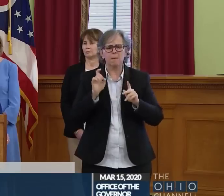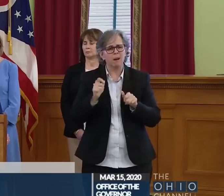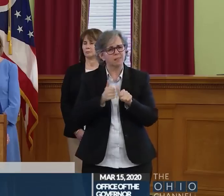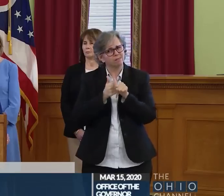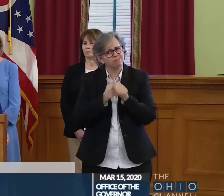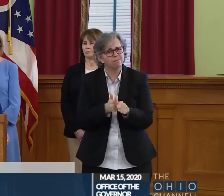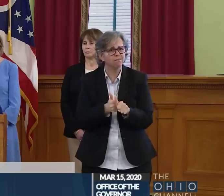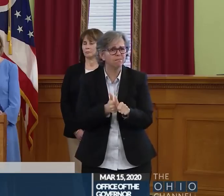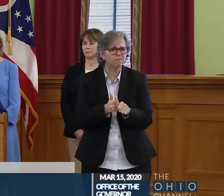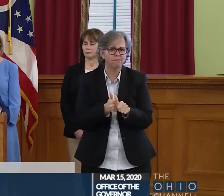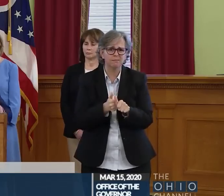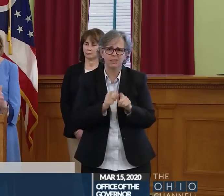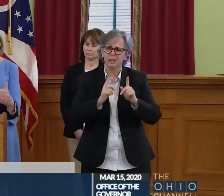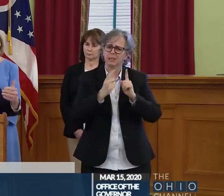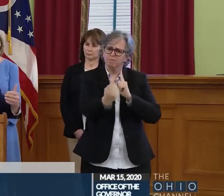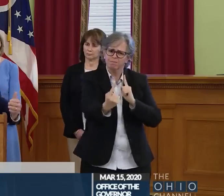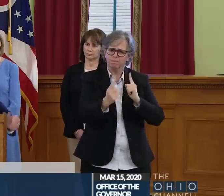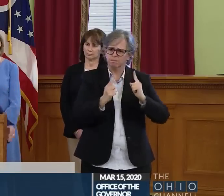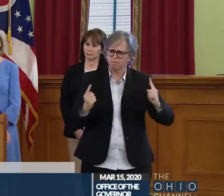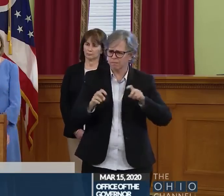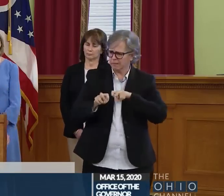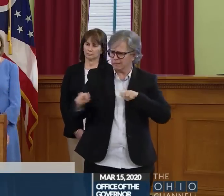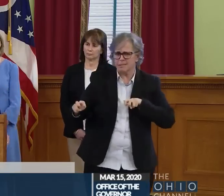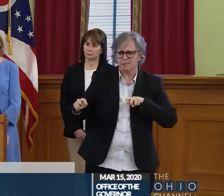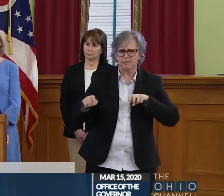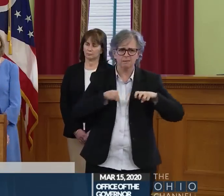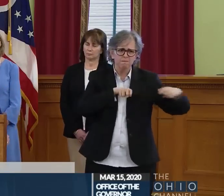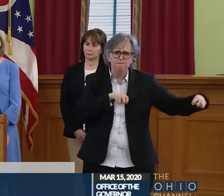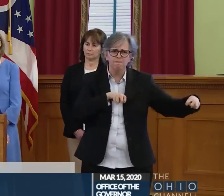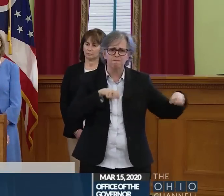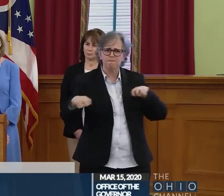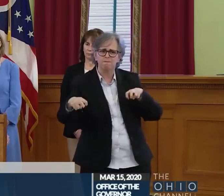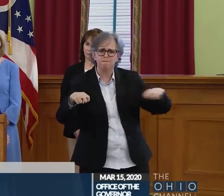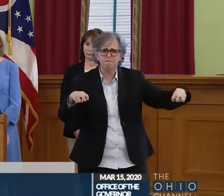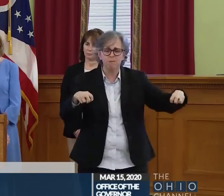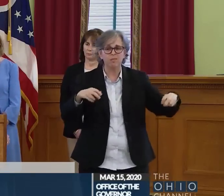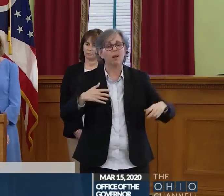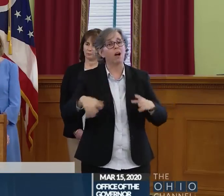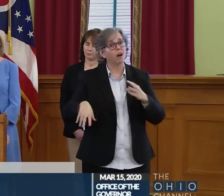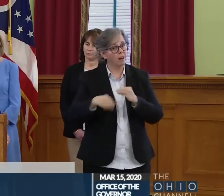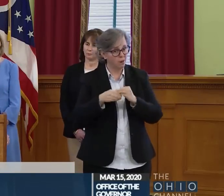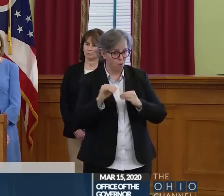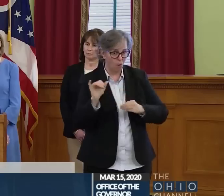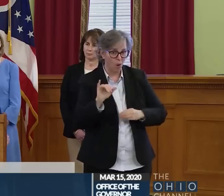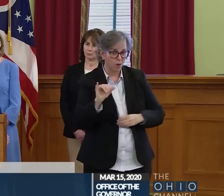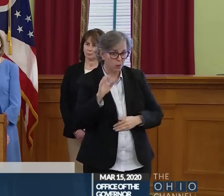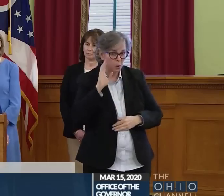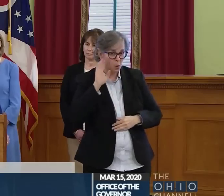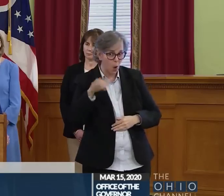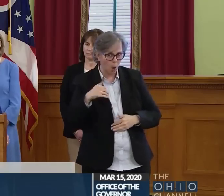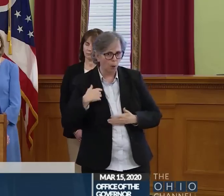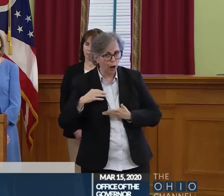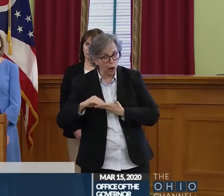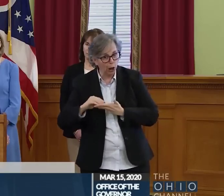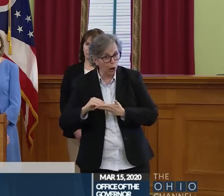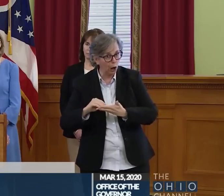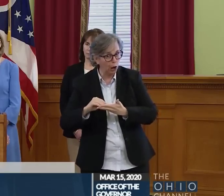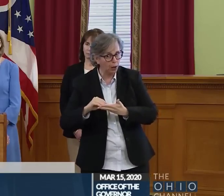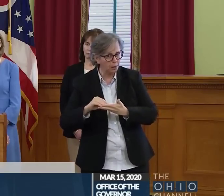We also are learning, and we continue to learn as this moves forward, but how